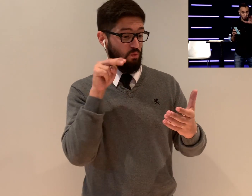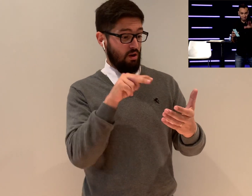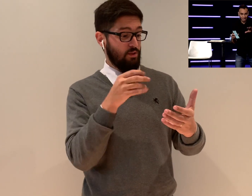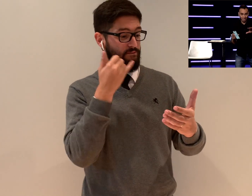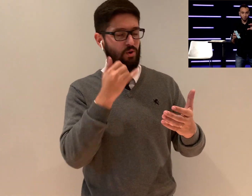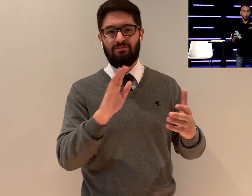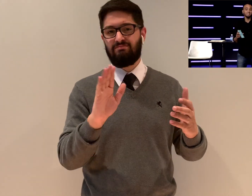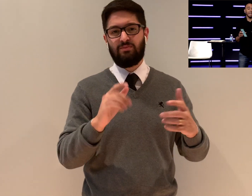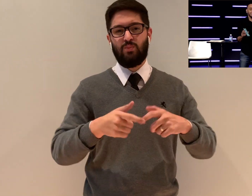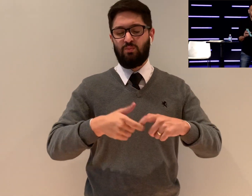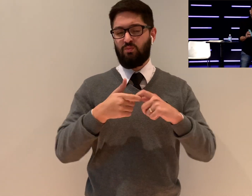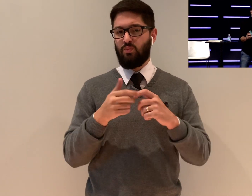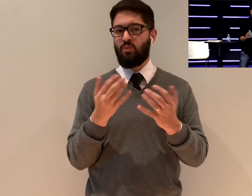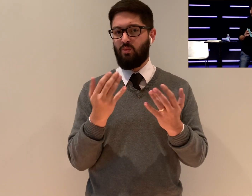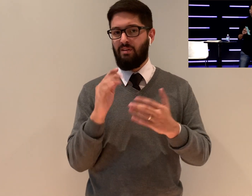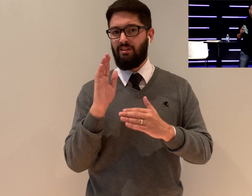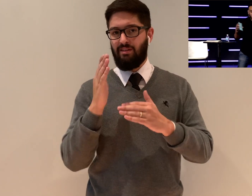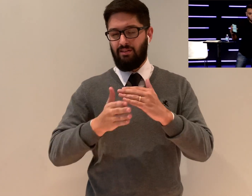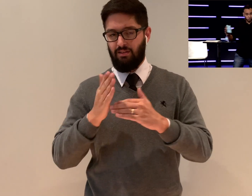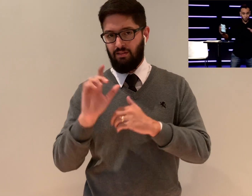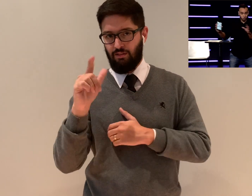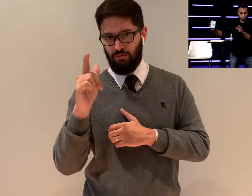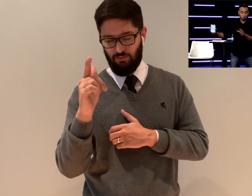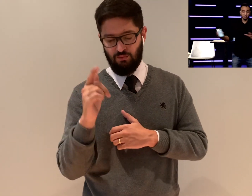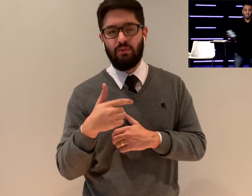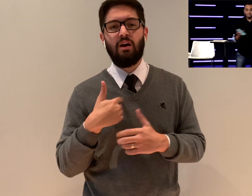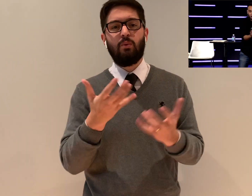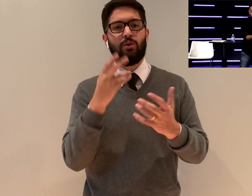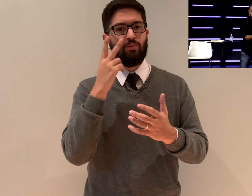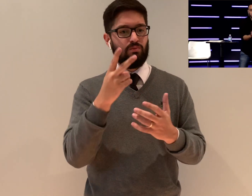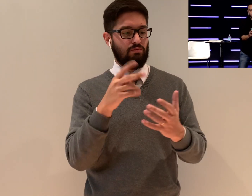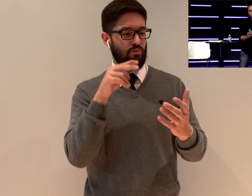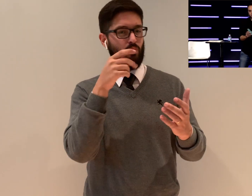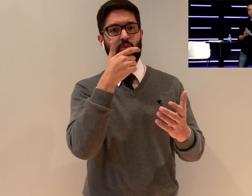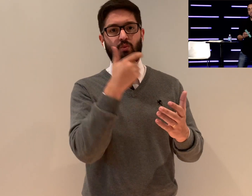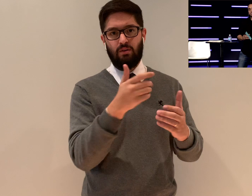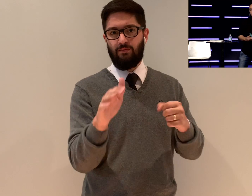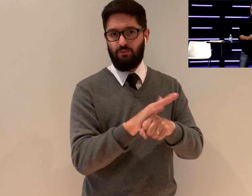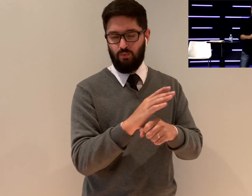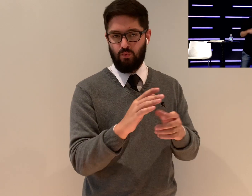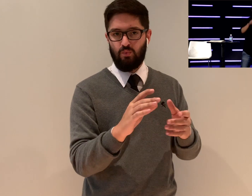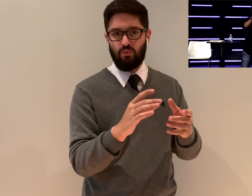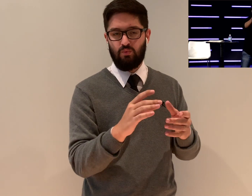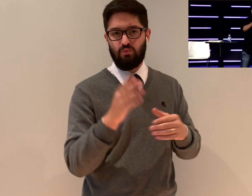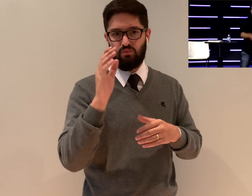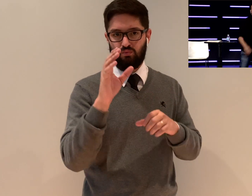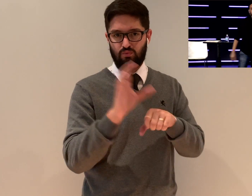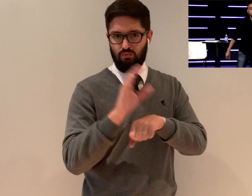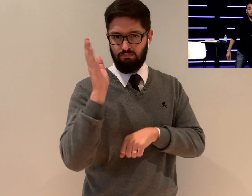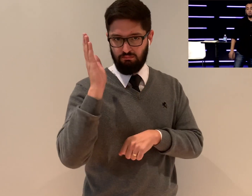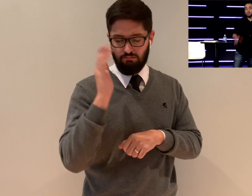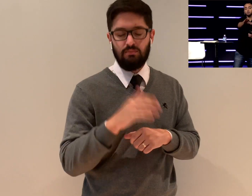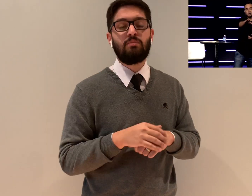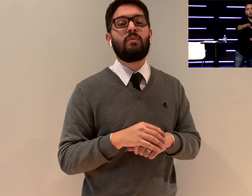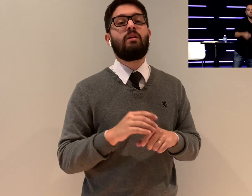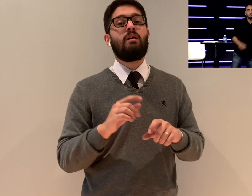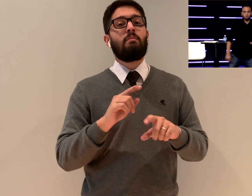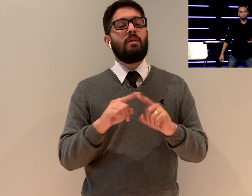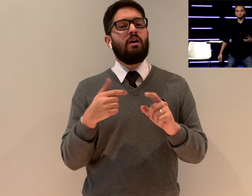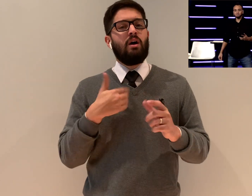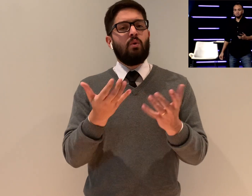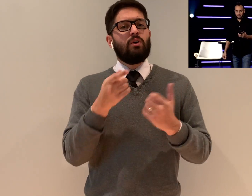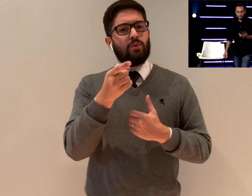don't do this yet. Do this at the end, because I want you to experience the entire message. We have a special element for you in just a moment. But here's what I want